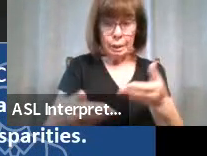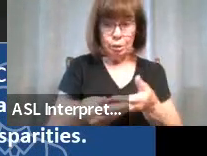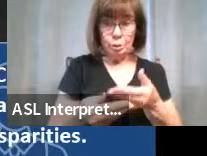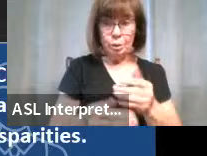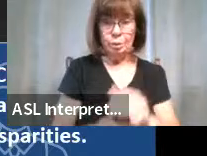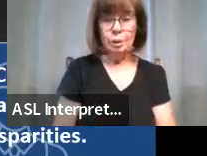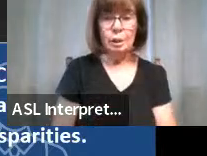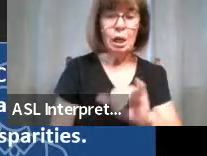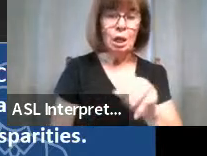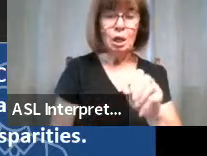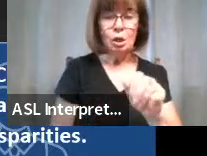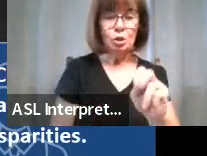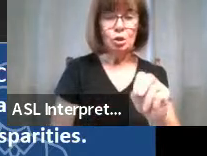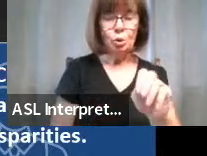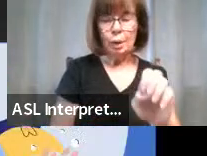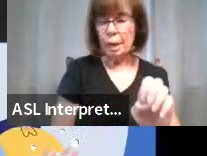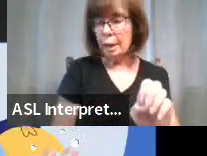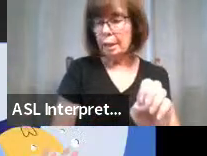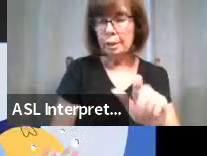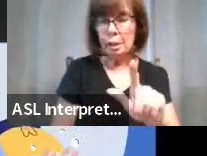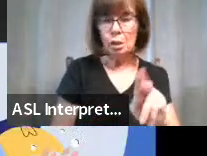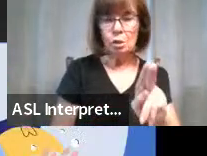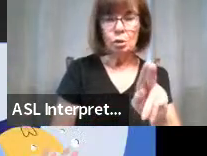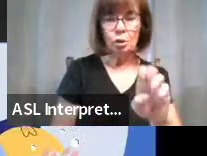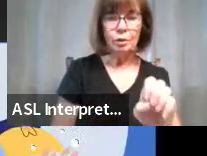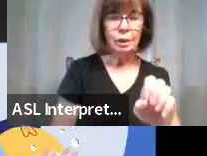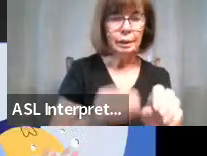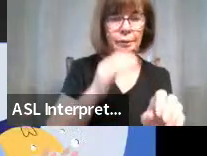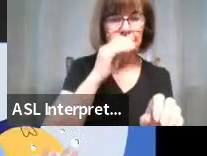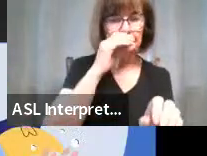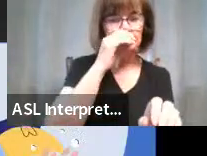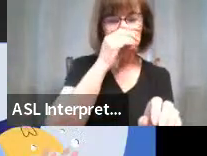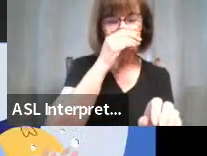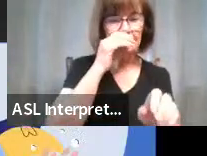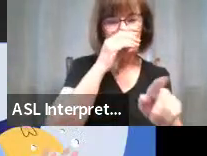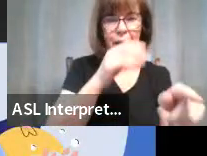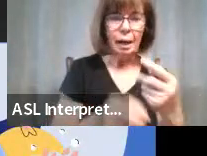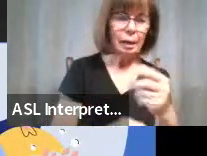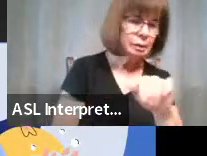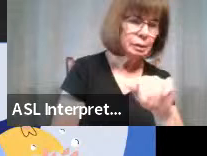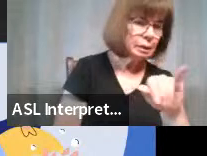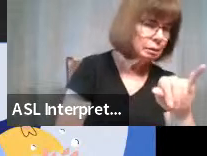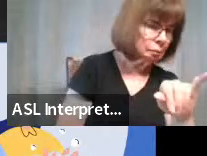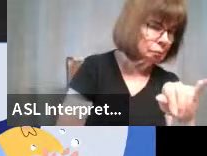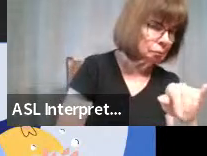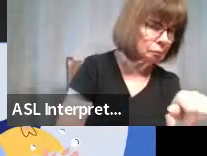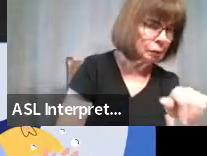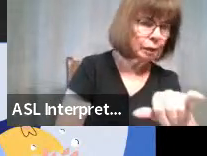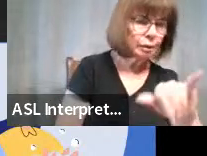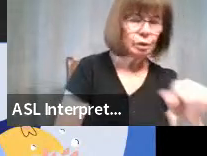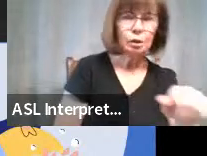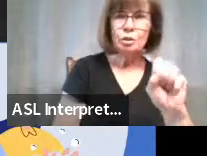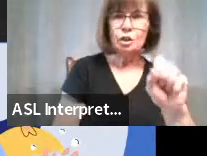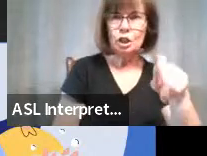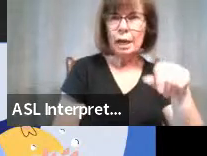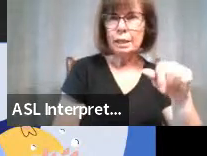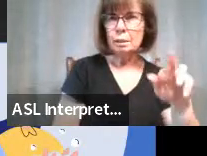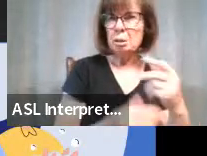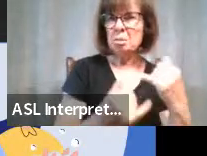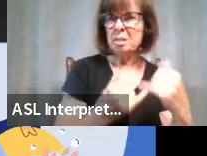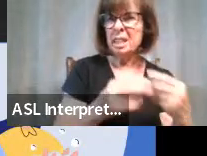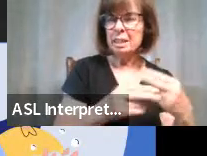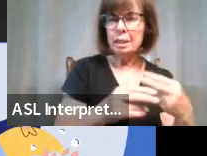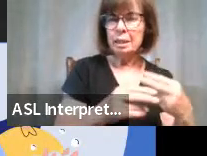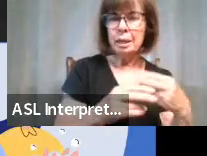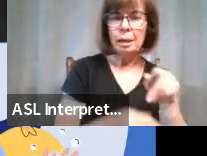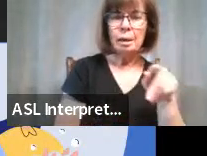Joanne Luby and Drew Jasper, who've been working in our community support team. And this covers our call line